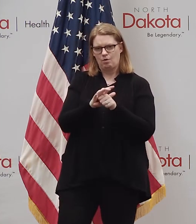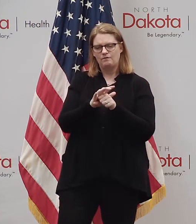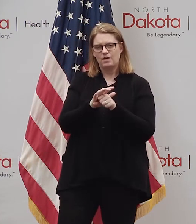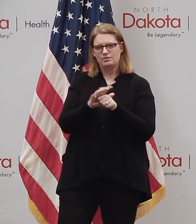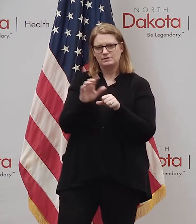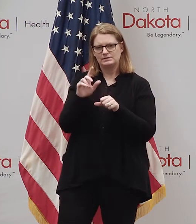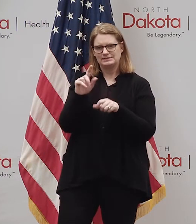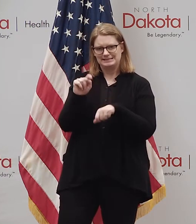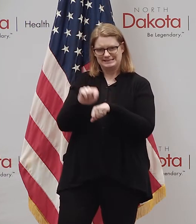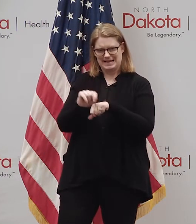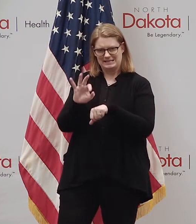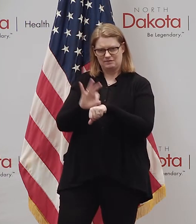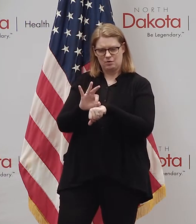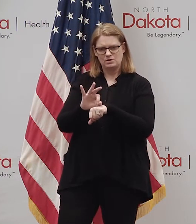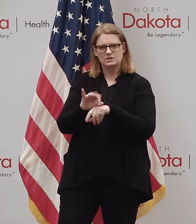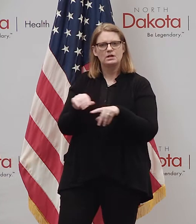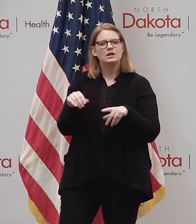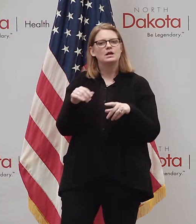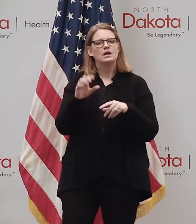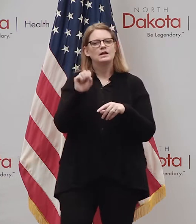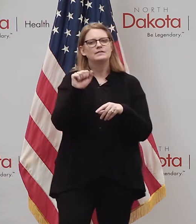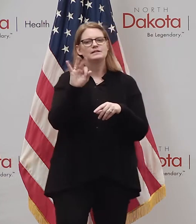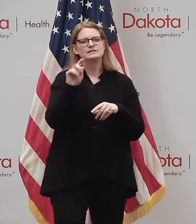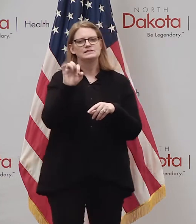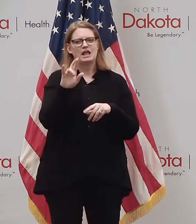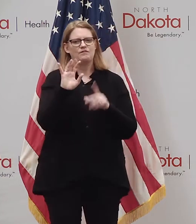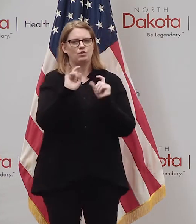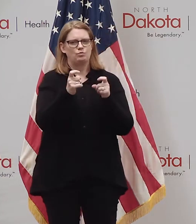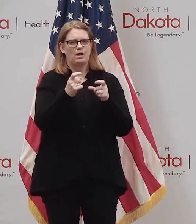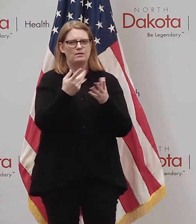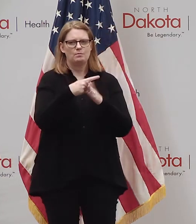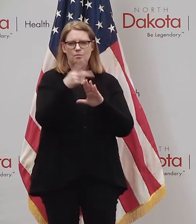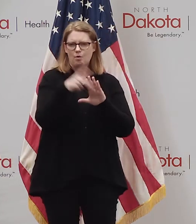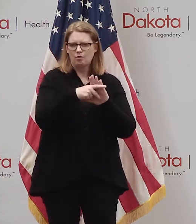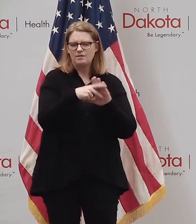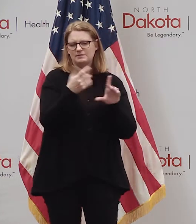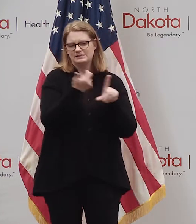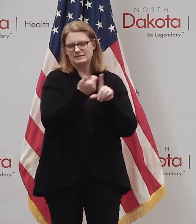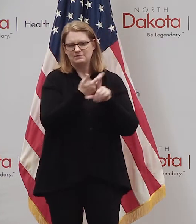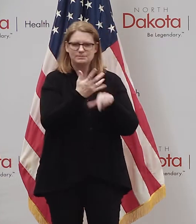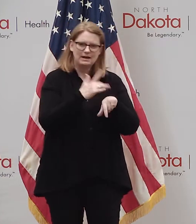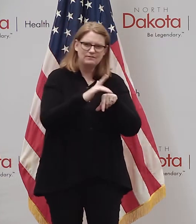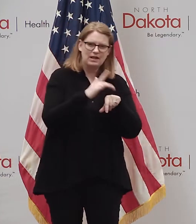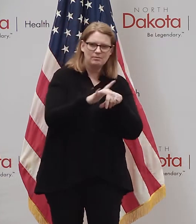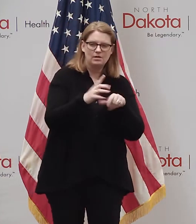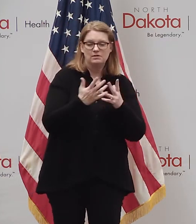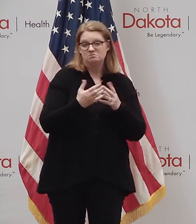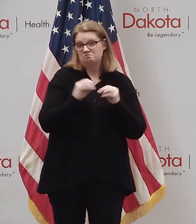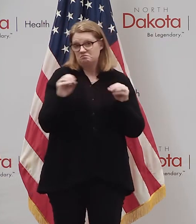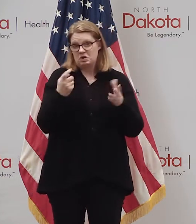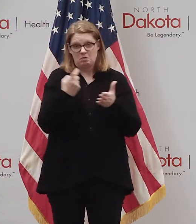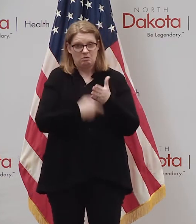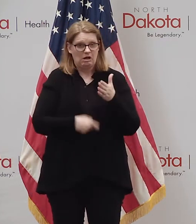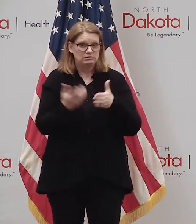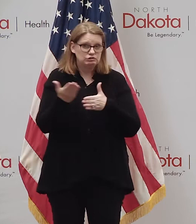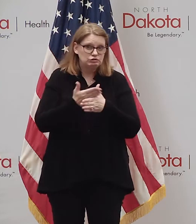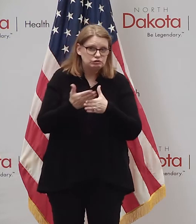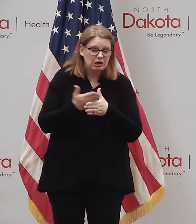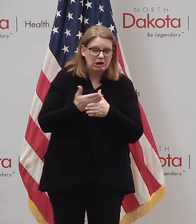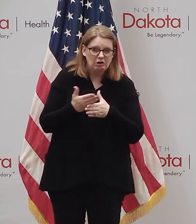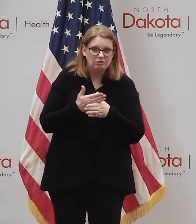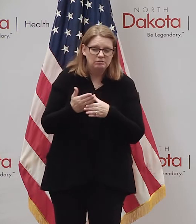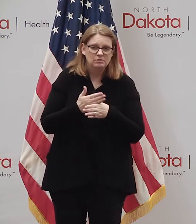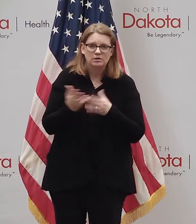force, and the SAFER grant program notice of funding opportunity has been out for a while. There's no cost share to the applicant,